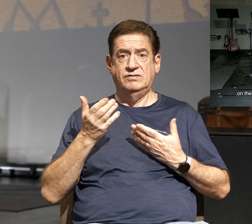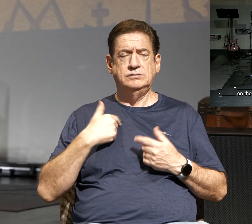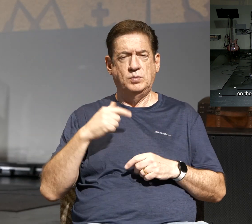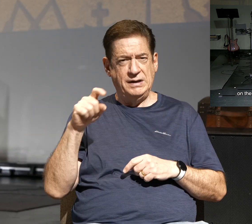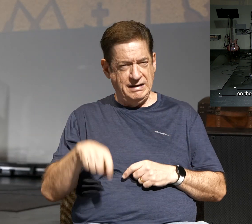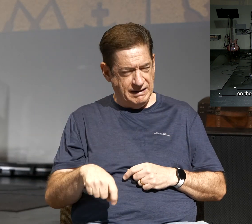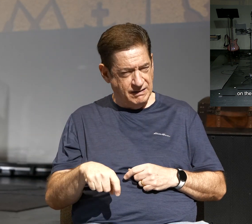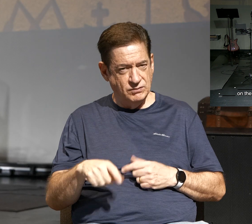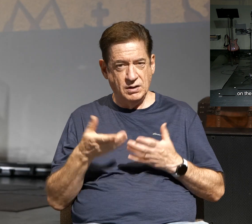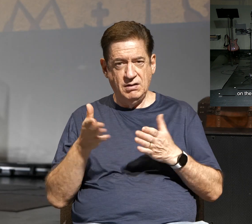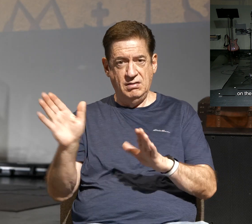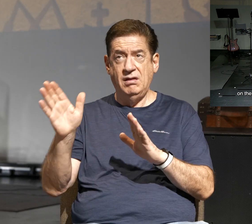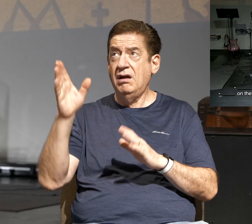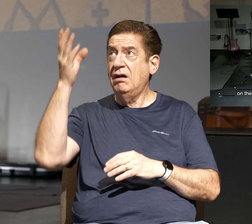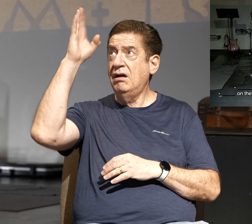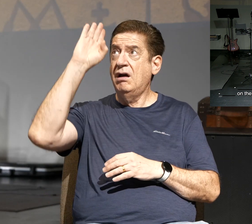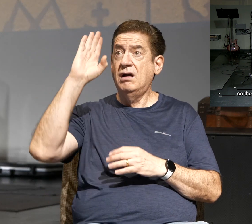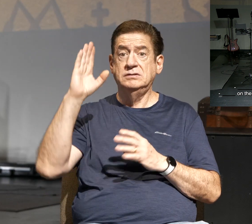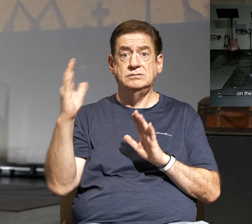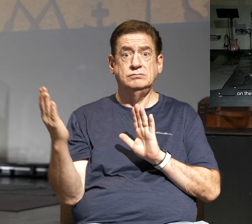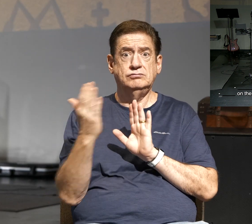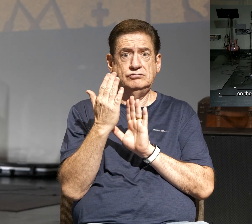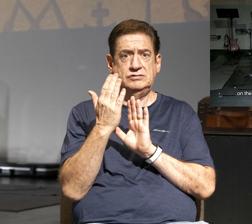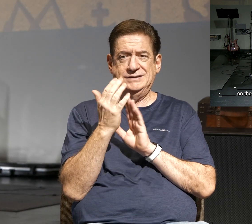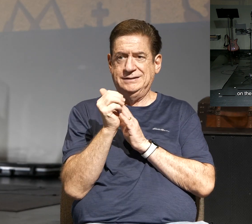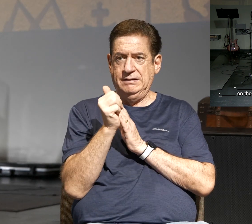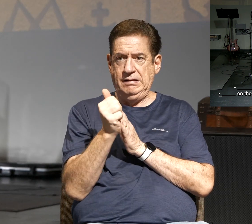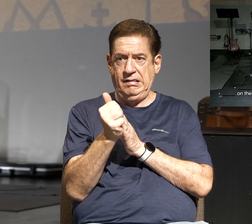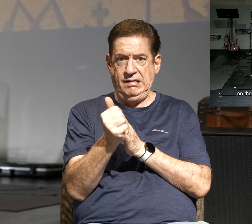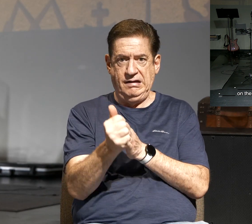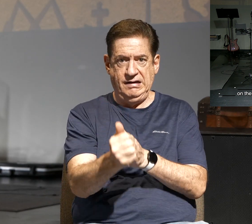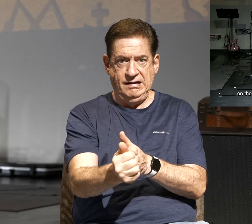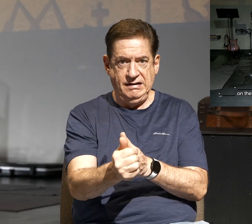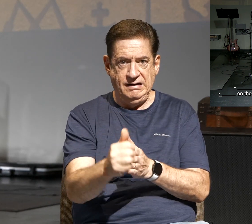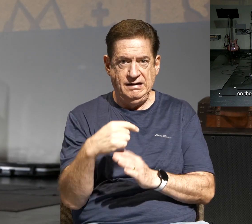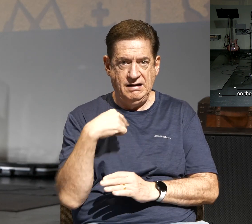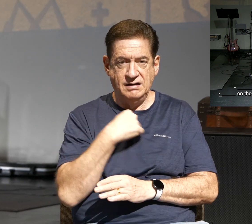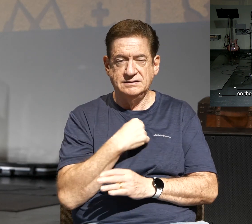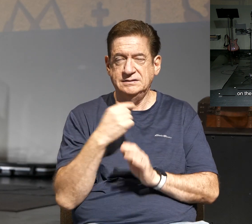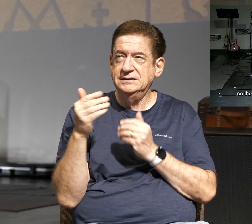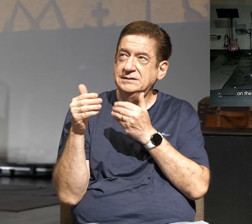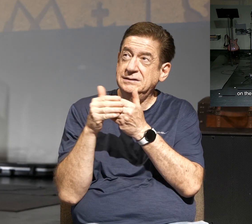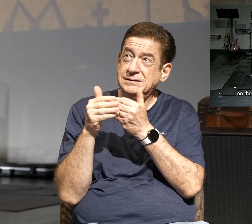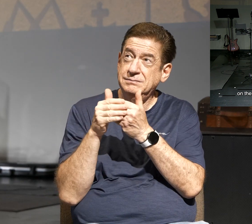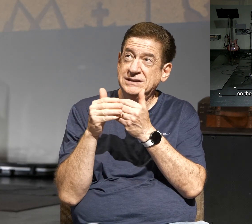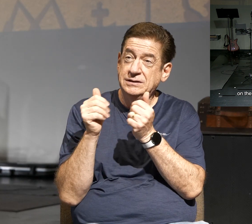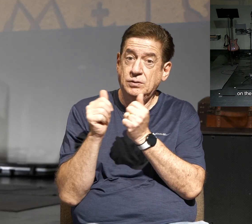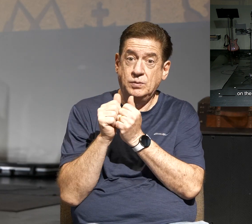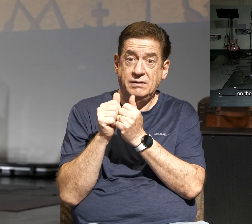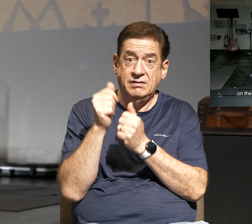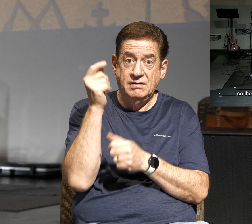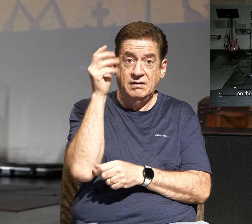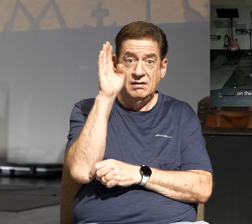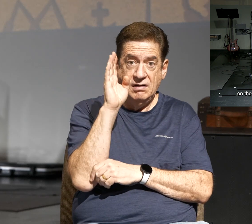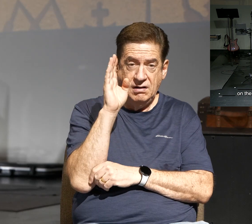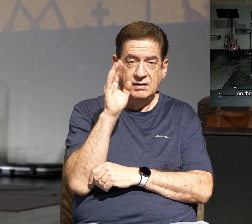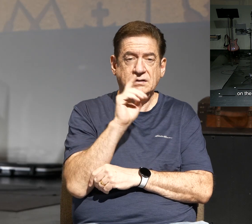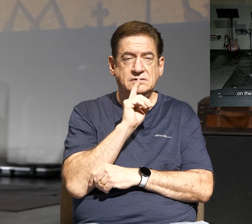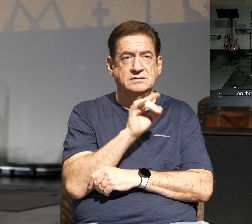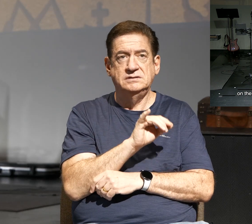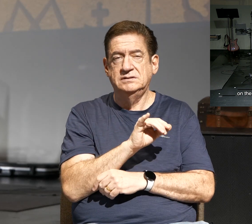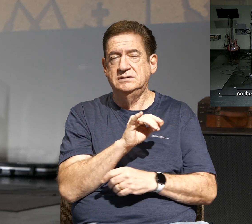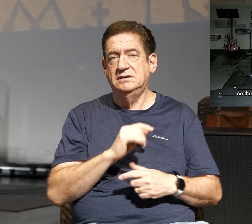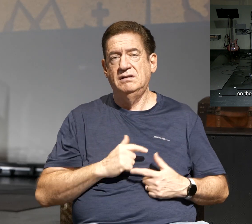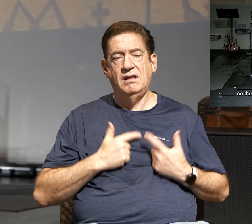to let God's presence lead us. Intimacy with God is